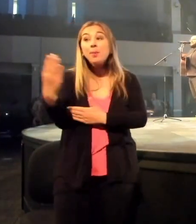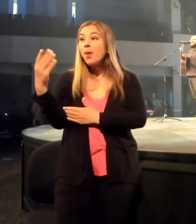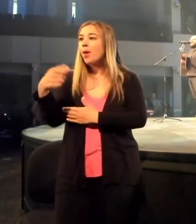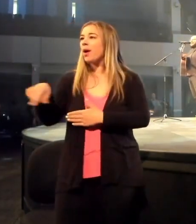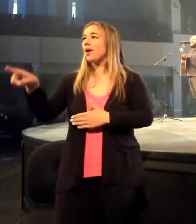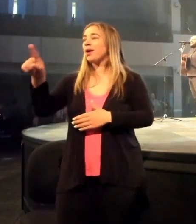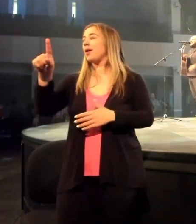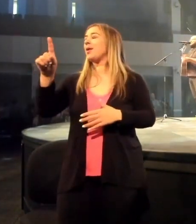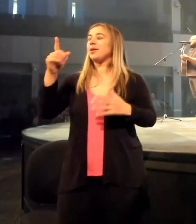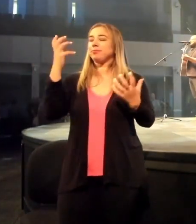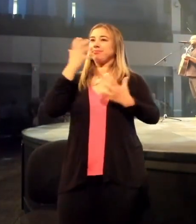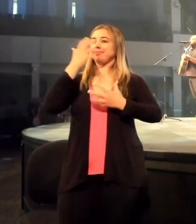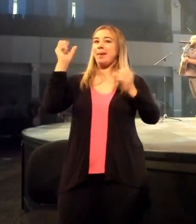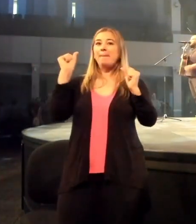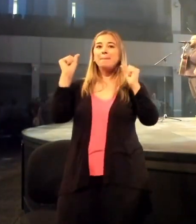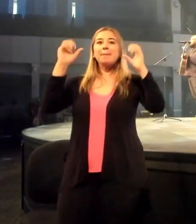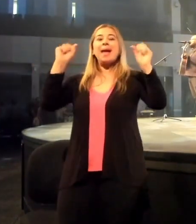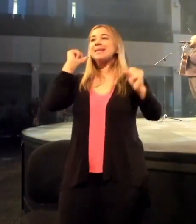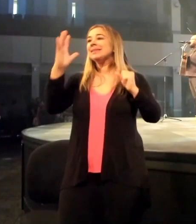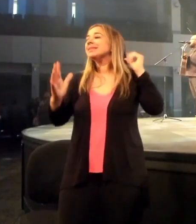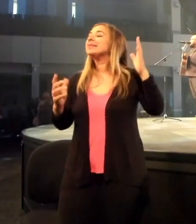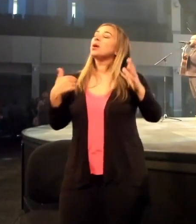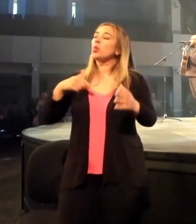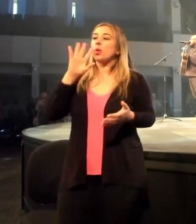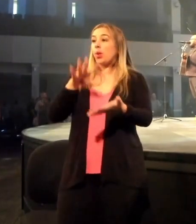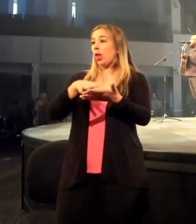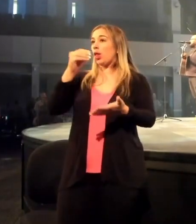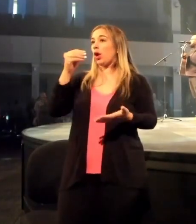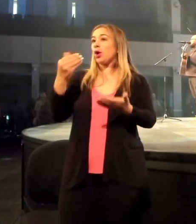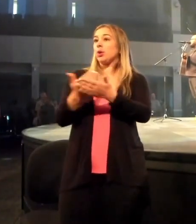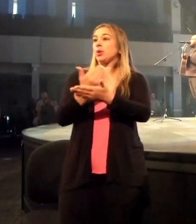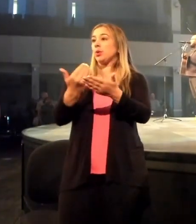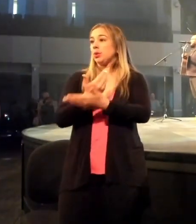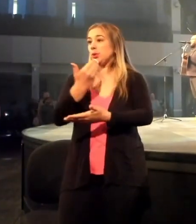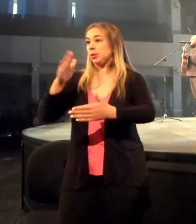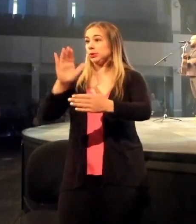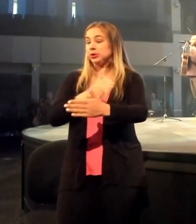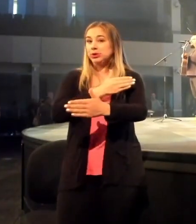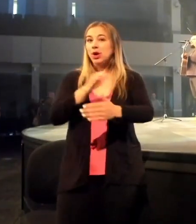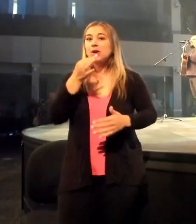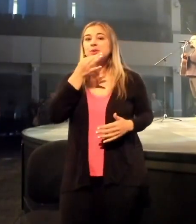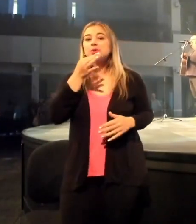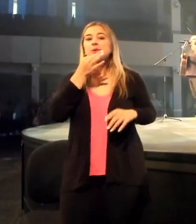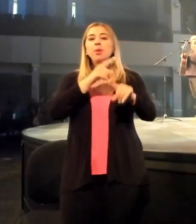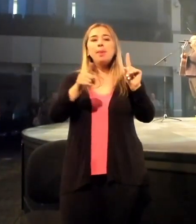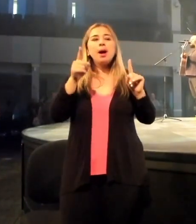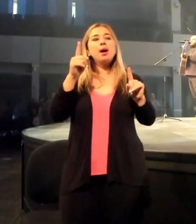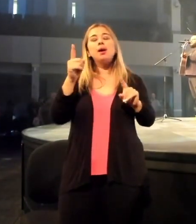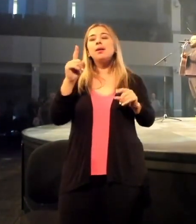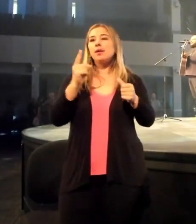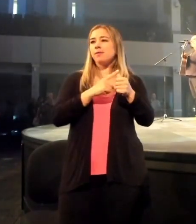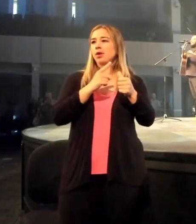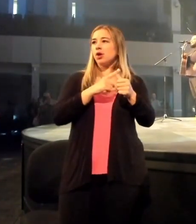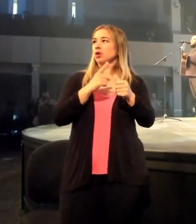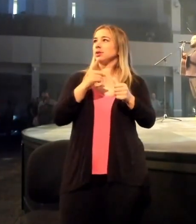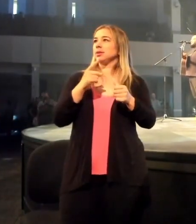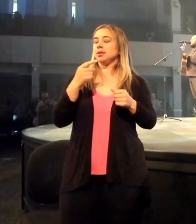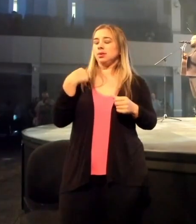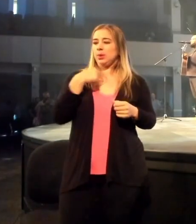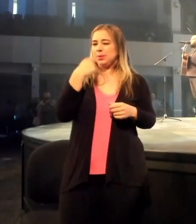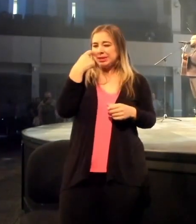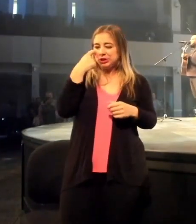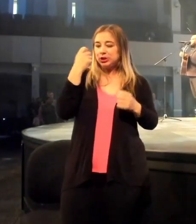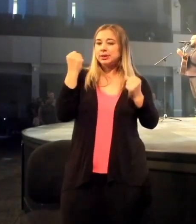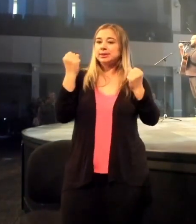sound amazing today. We're going to learn a new song in just a second, but I just want to let you know, as we were singing that last